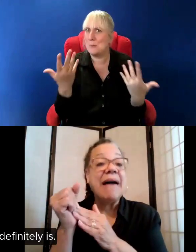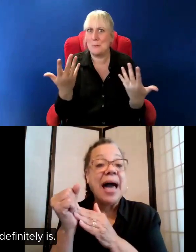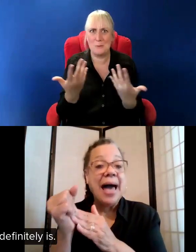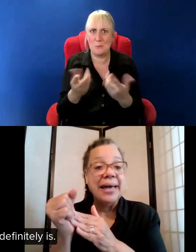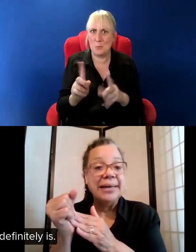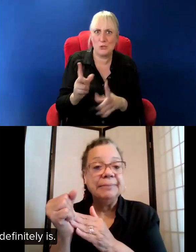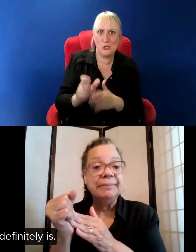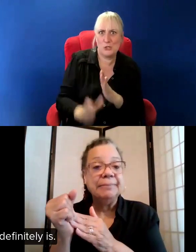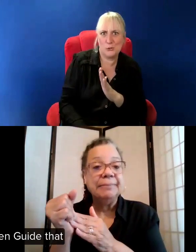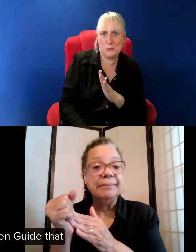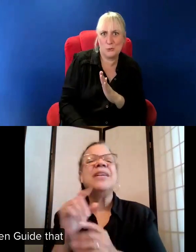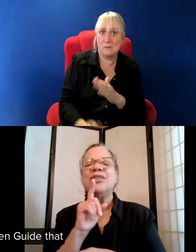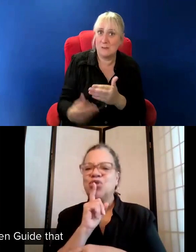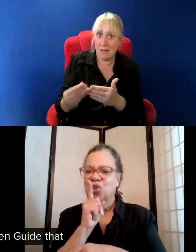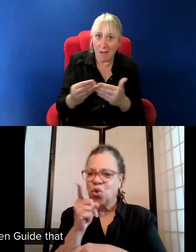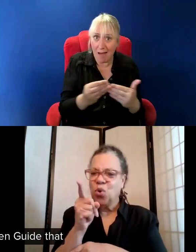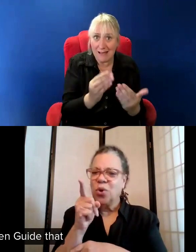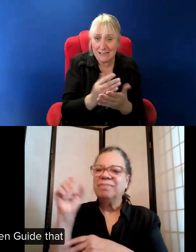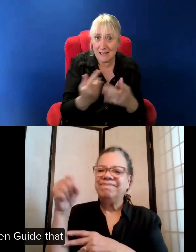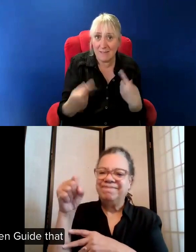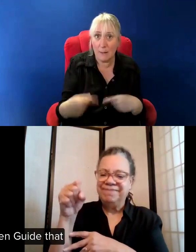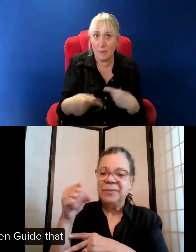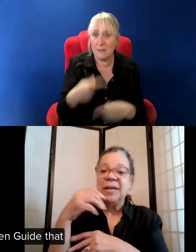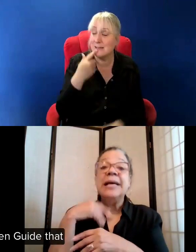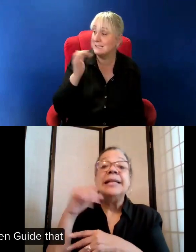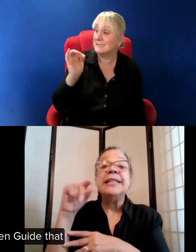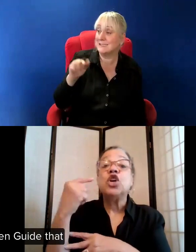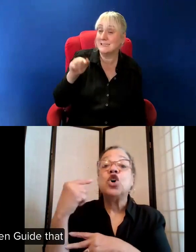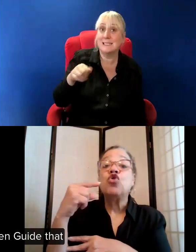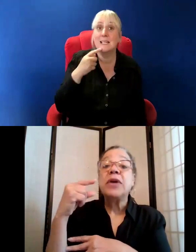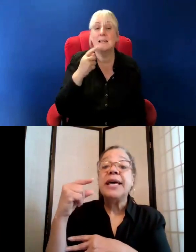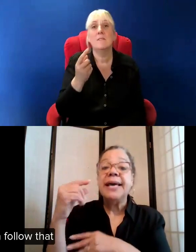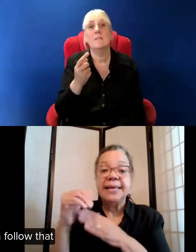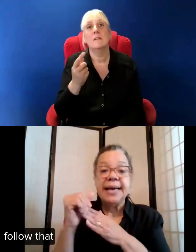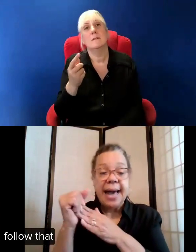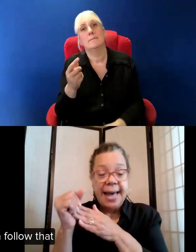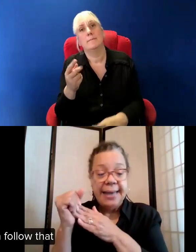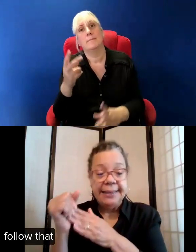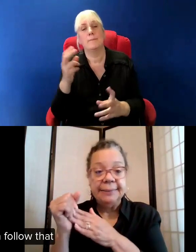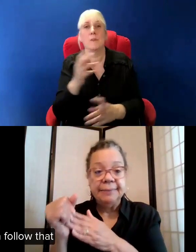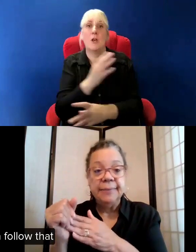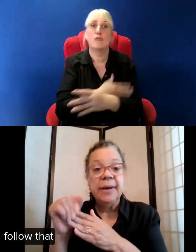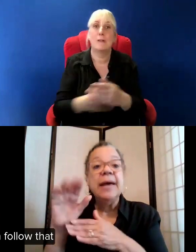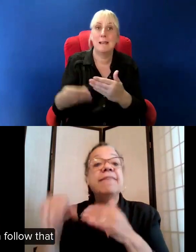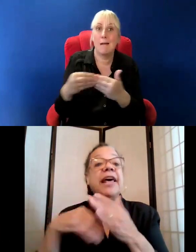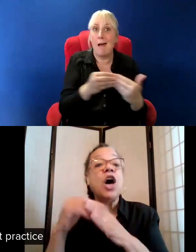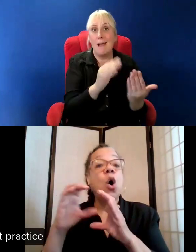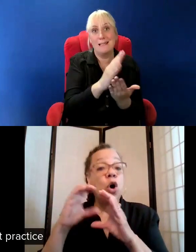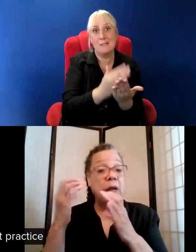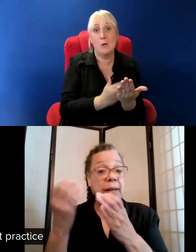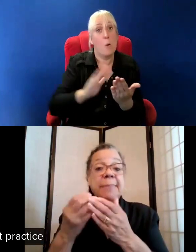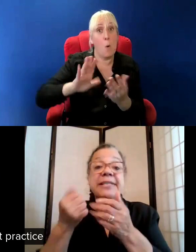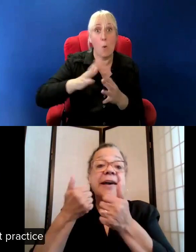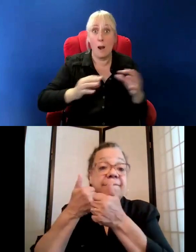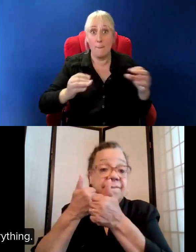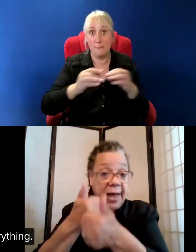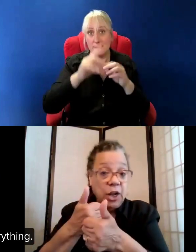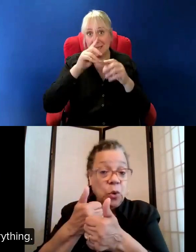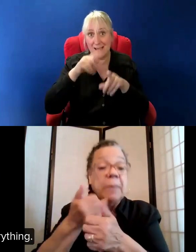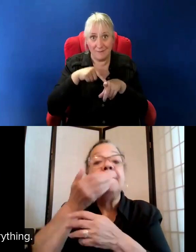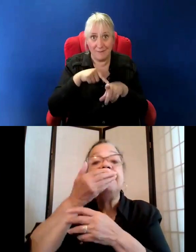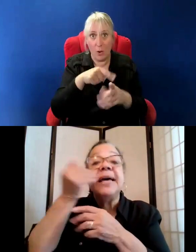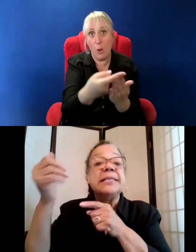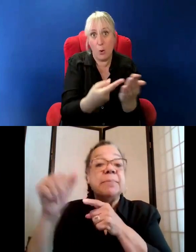There most definitely is. There's a green guide that all clubs can follow that gives best practice